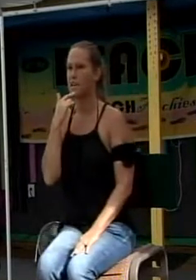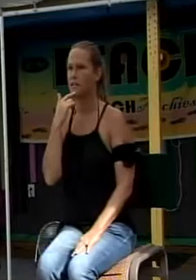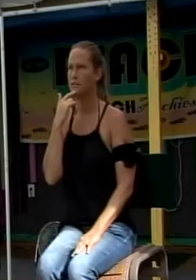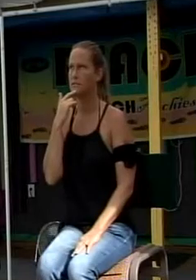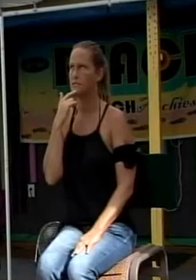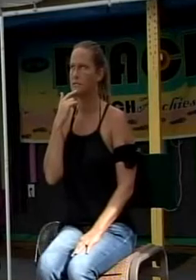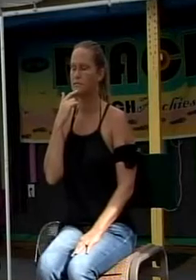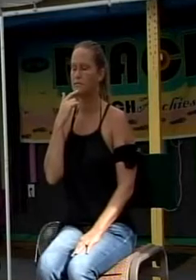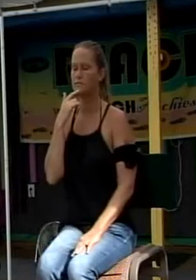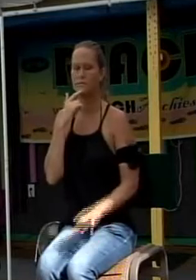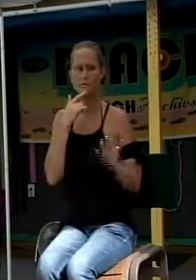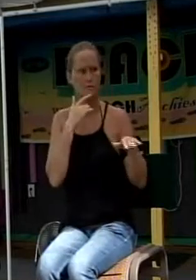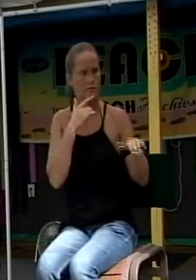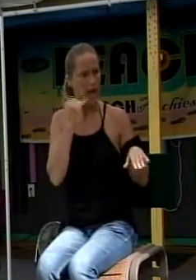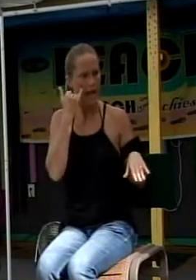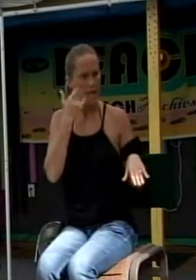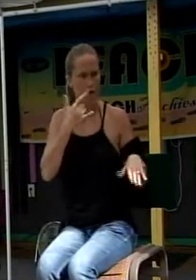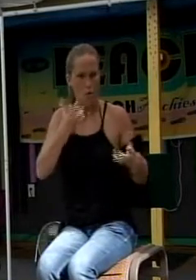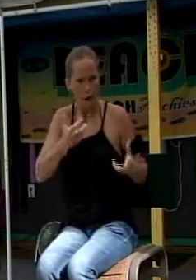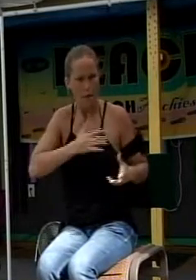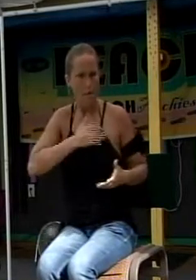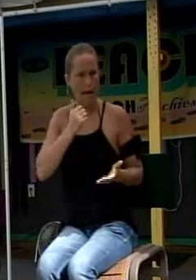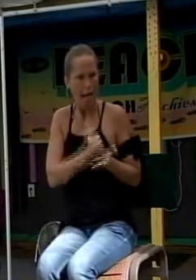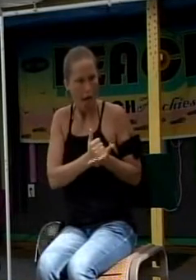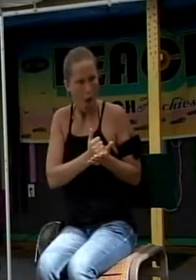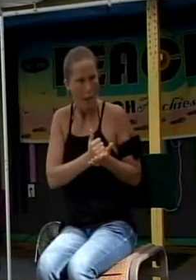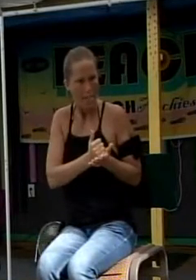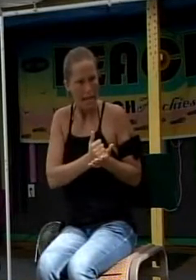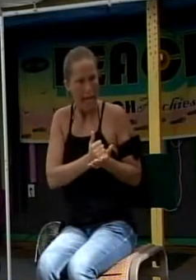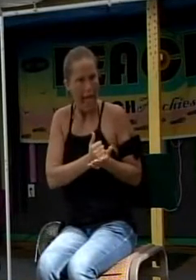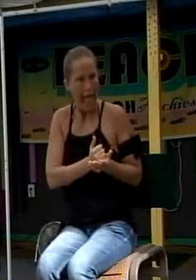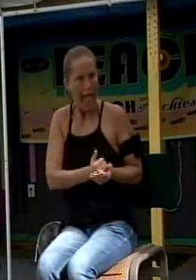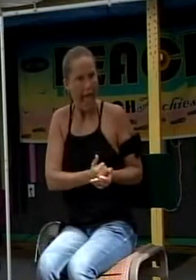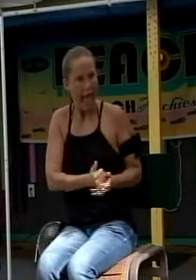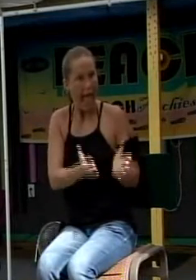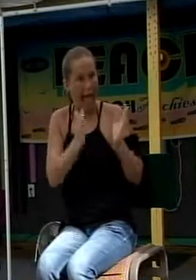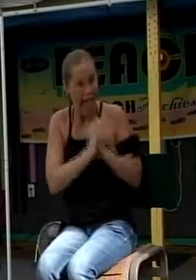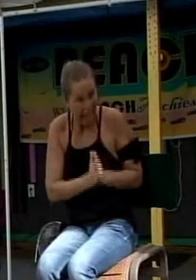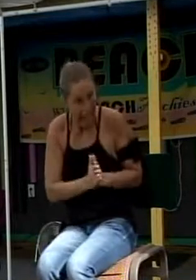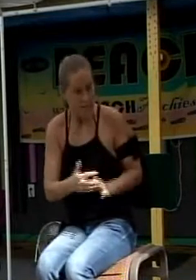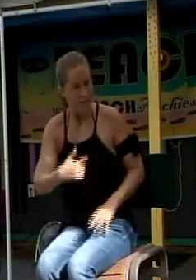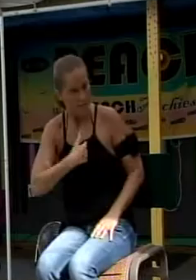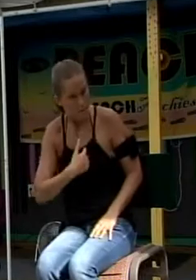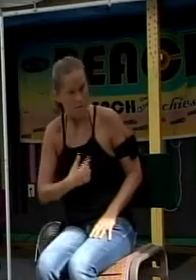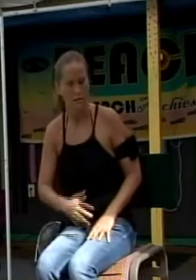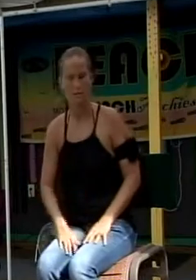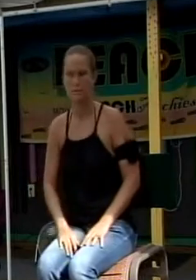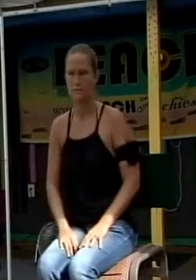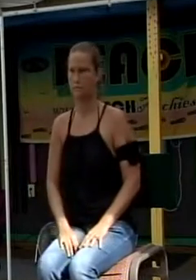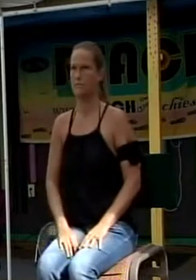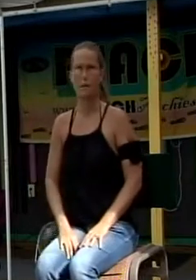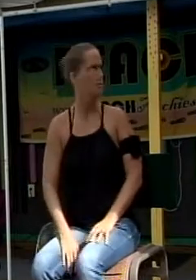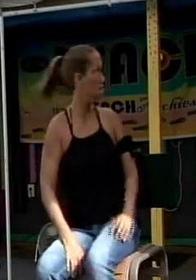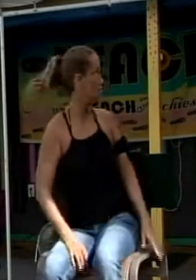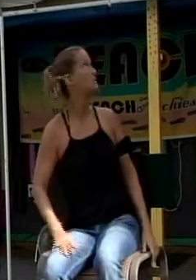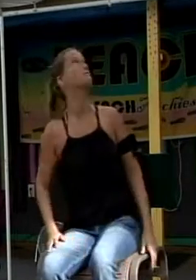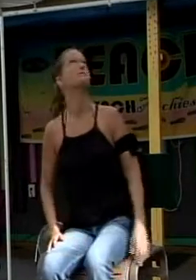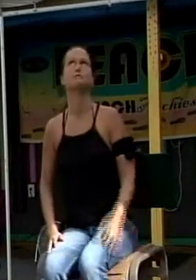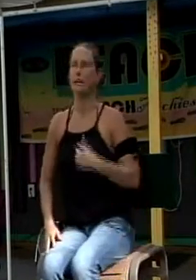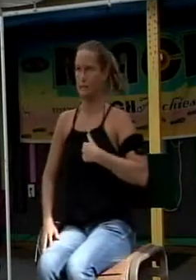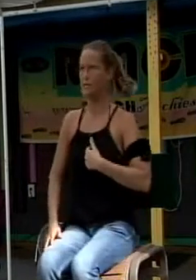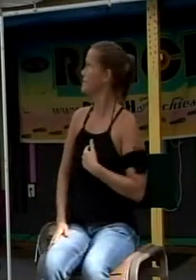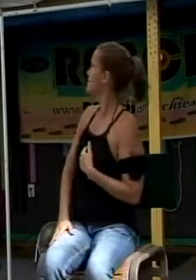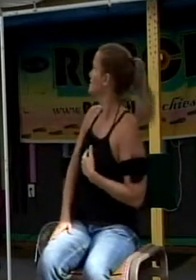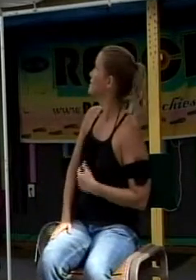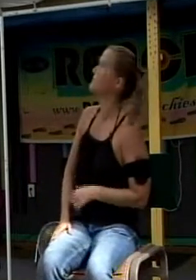Where'd that come from? And whose help should I ask for? I didn't know God was. God, if